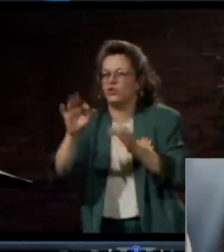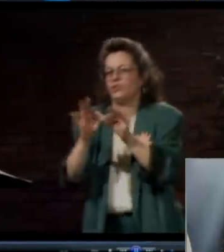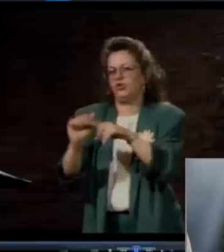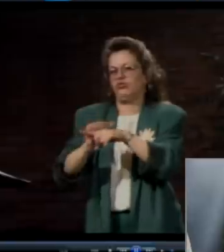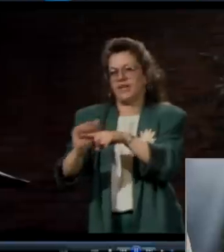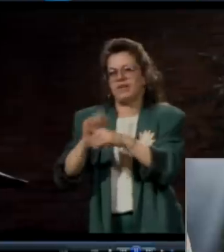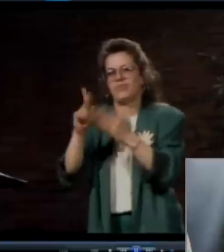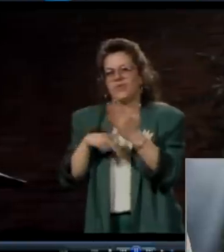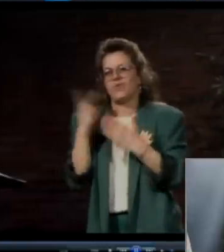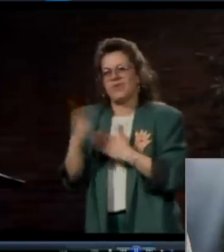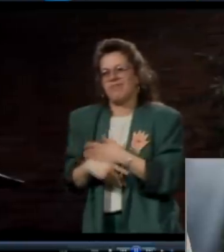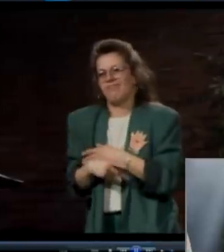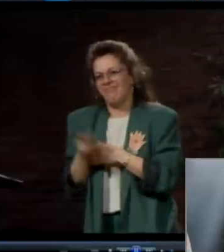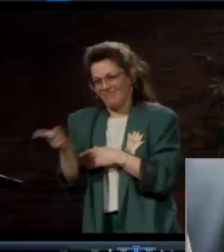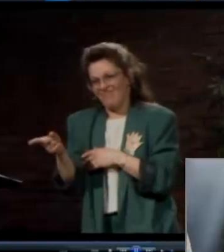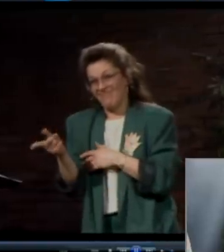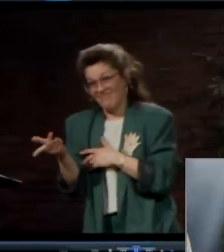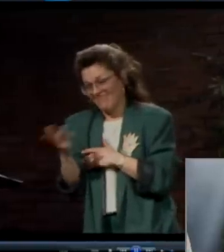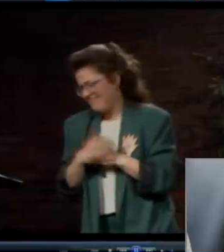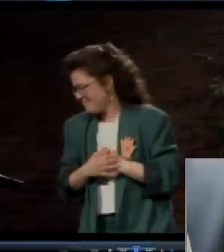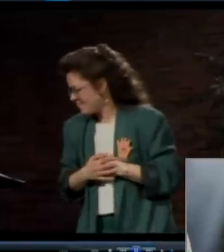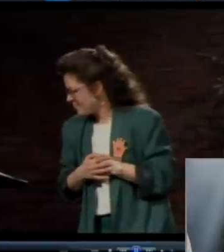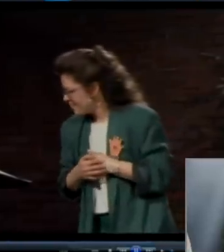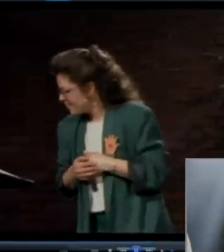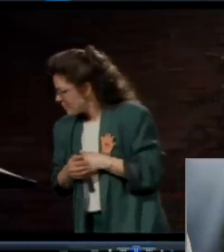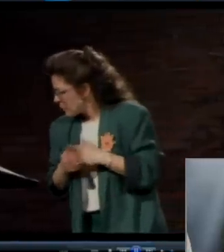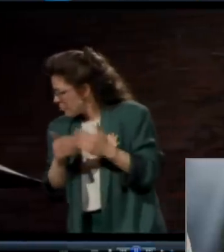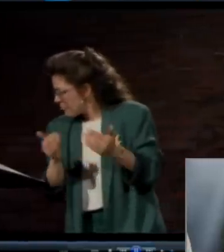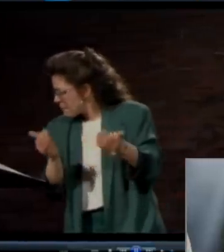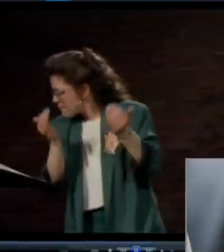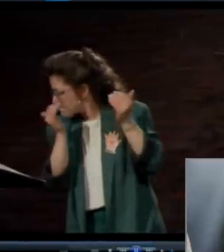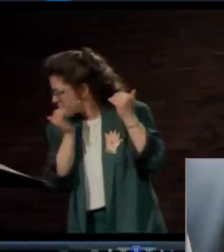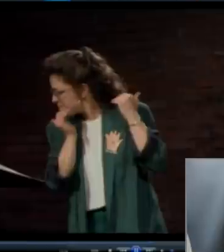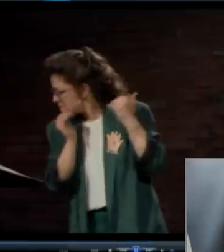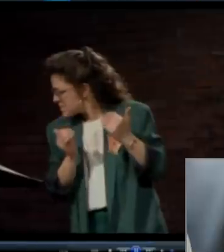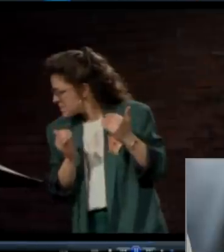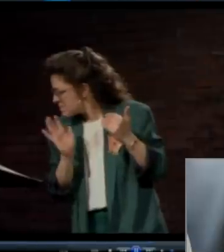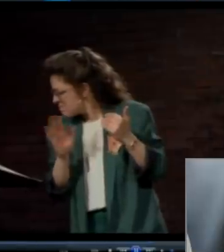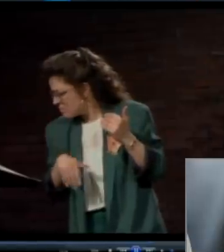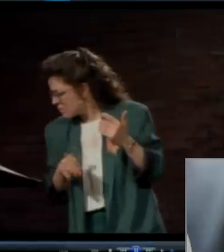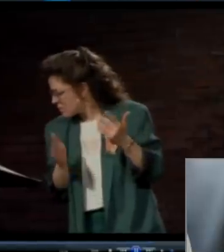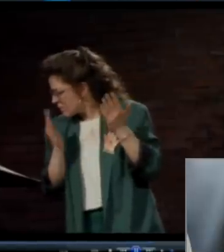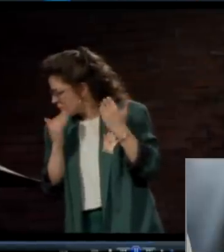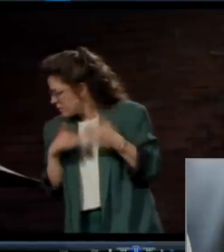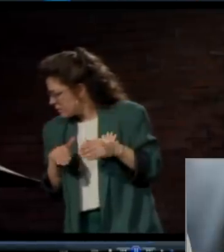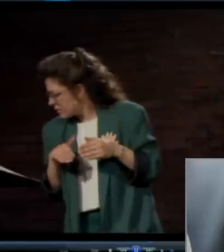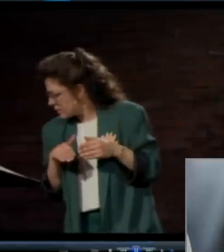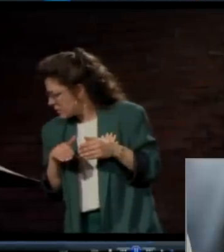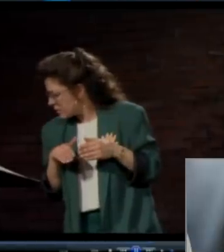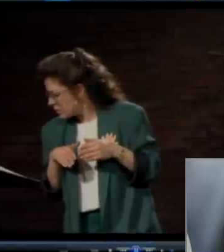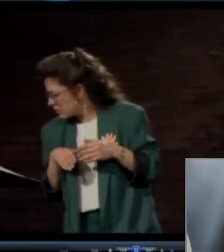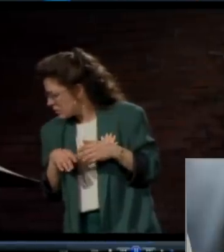Interpreters' jobs can be really hard, and so that's how come there are now some interpreter training programs.